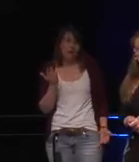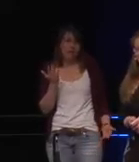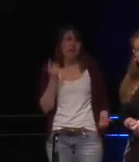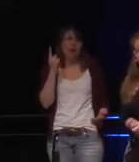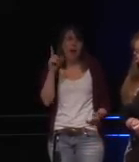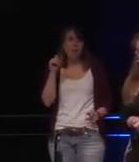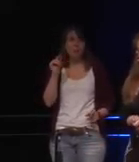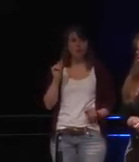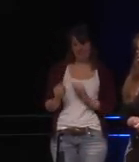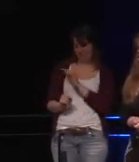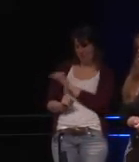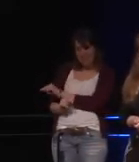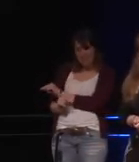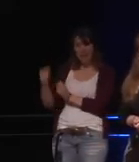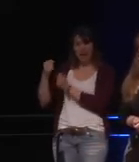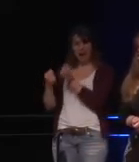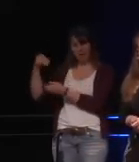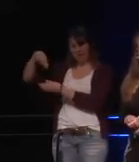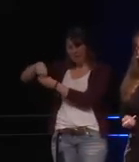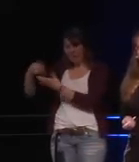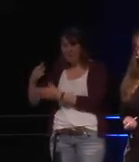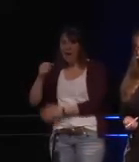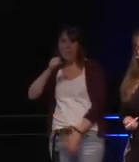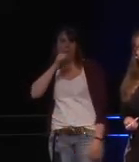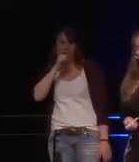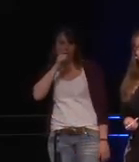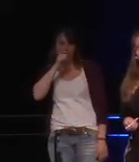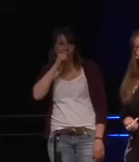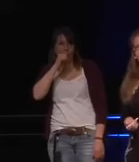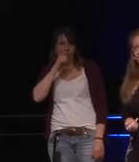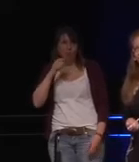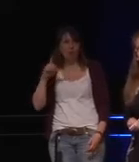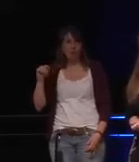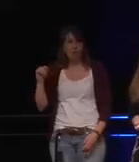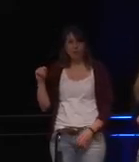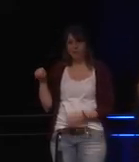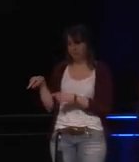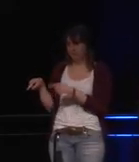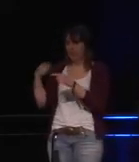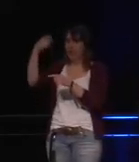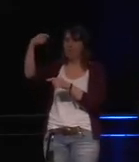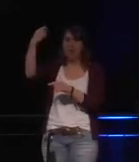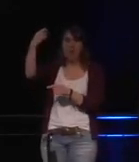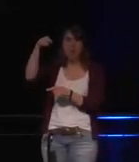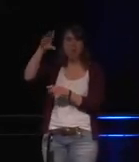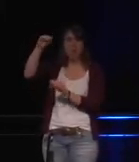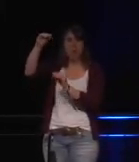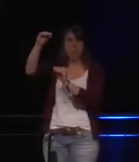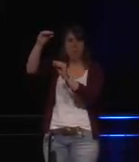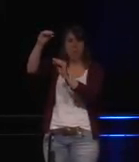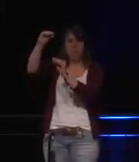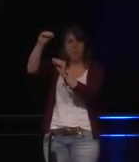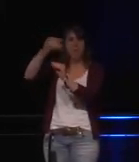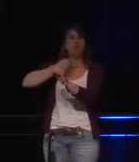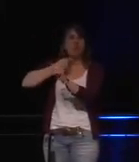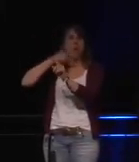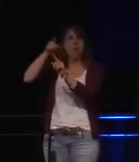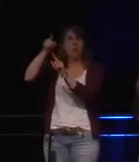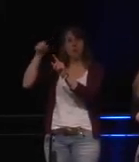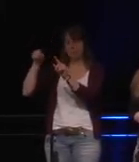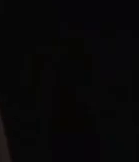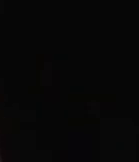it has a microphone integrated. Which is waiting for the terms in the film on the right stories. And then it makes